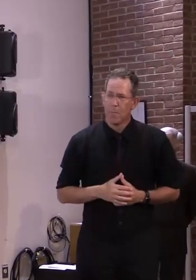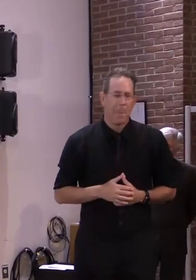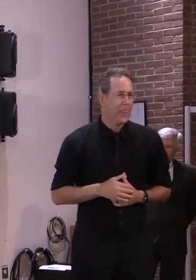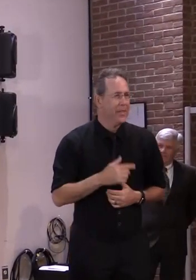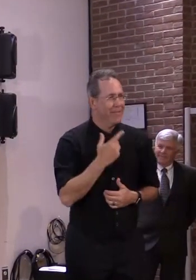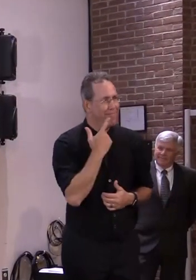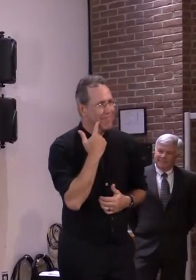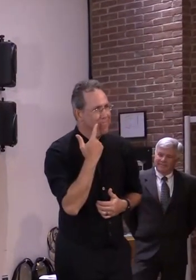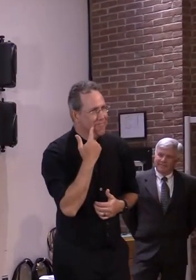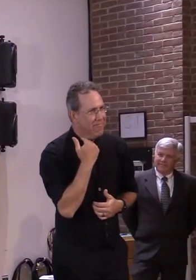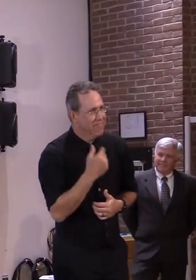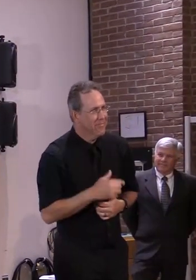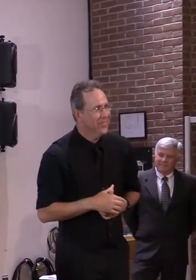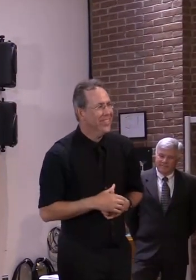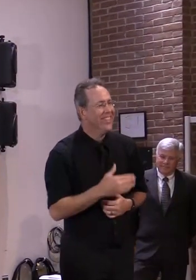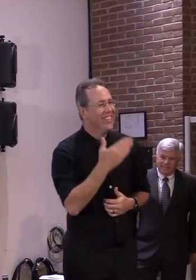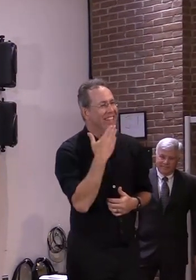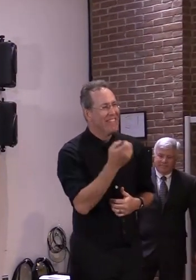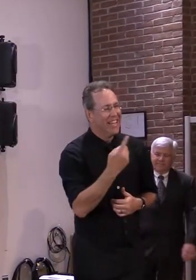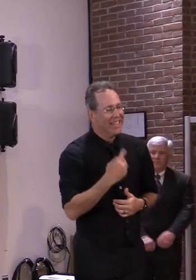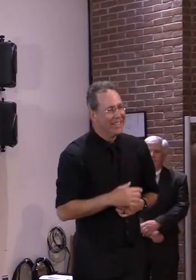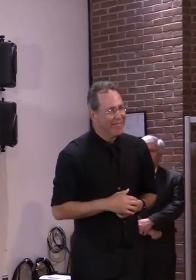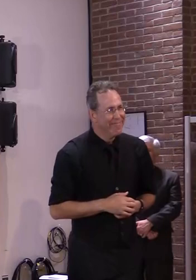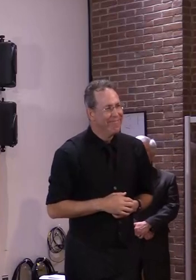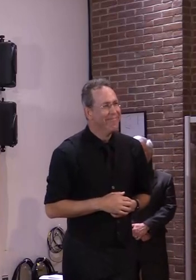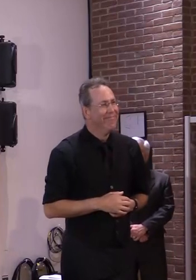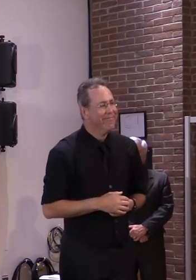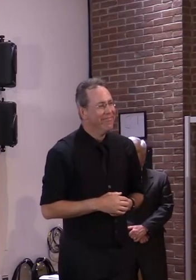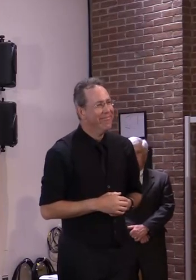Thanks, Governor. With regard to the first part,